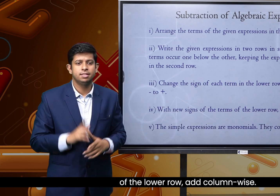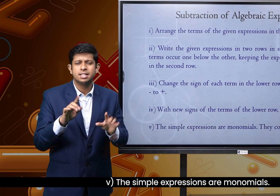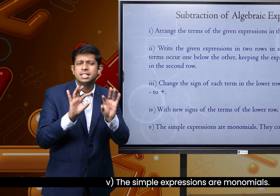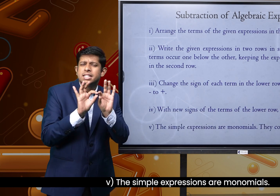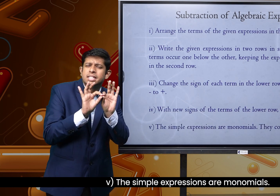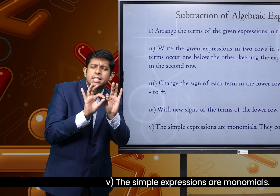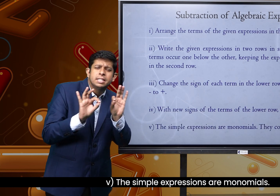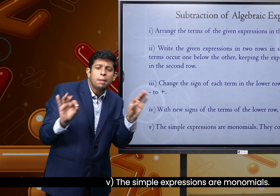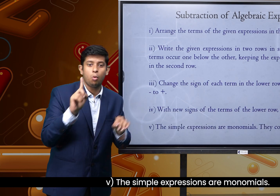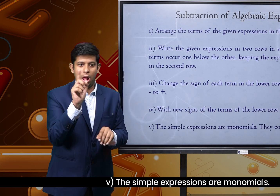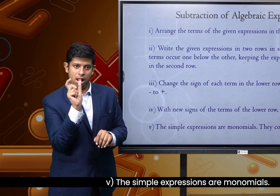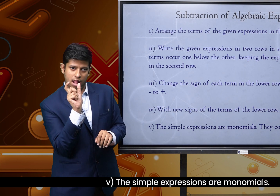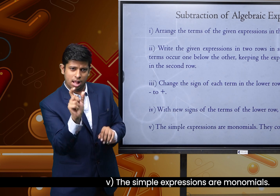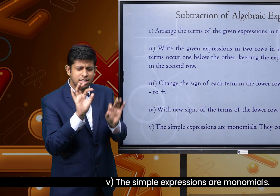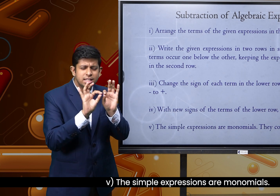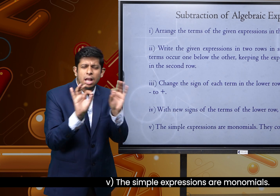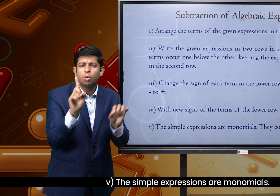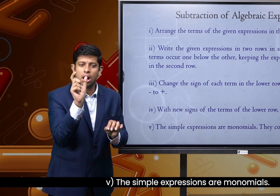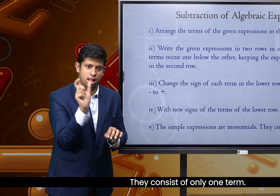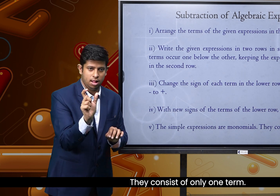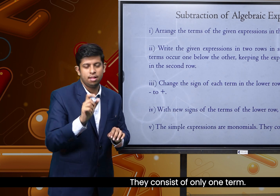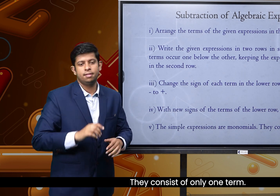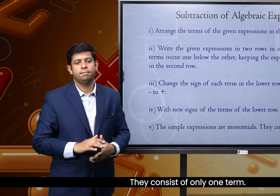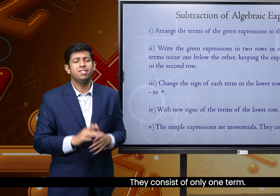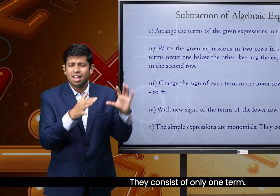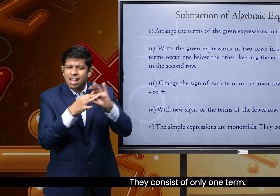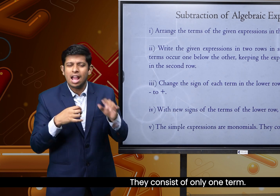The simple expressions are monomials. They consist of only one term.